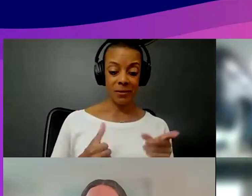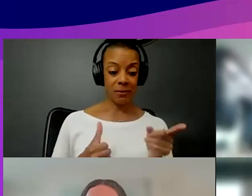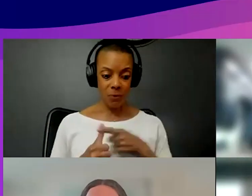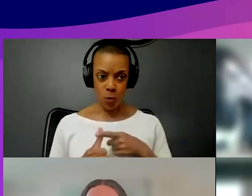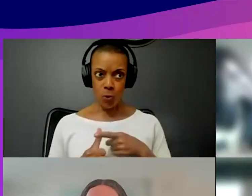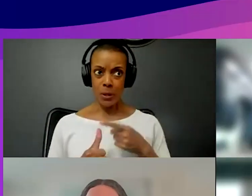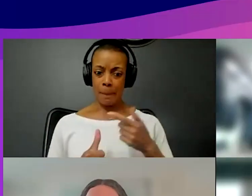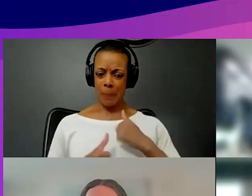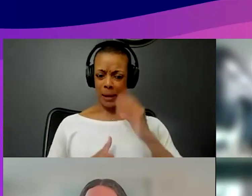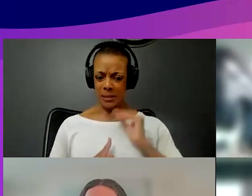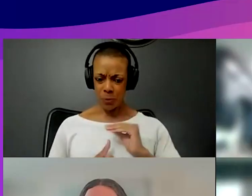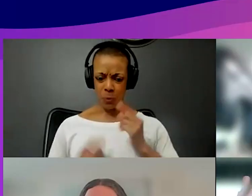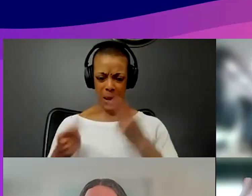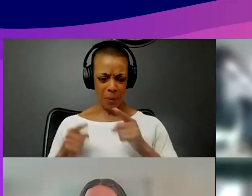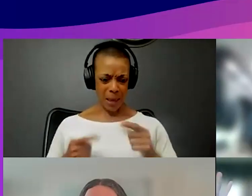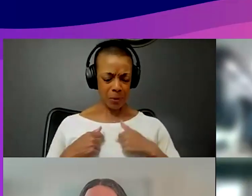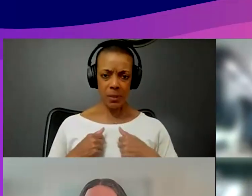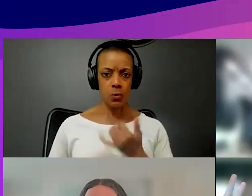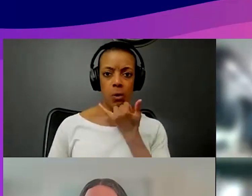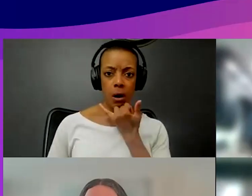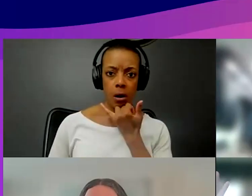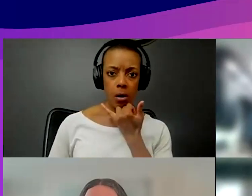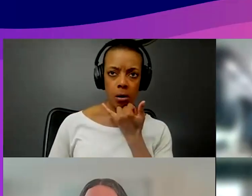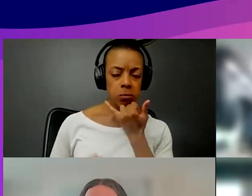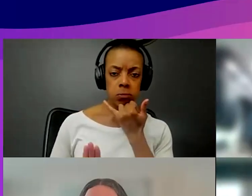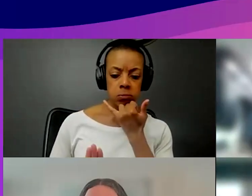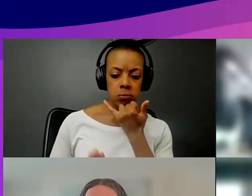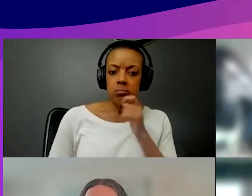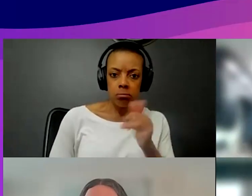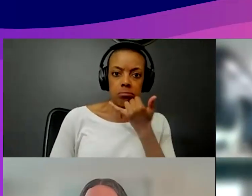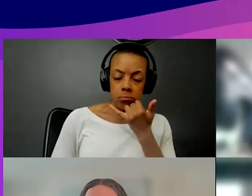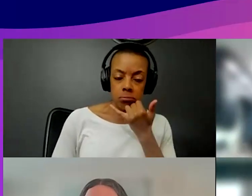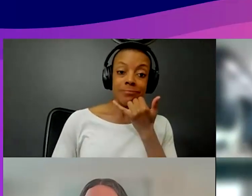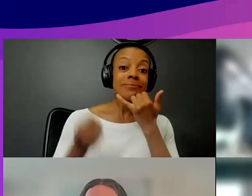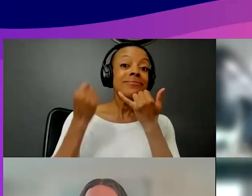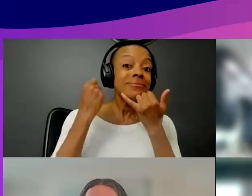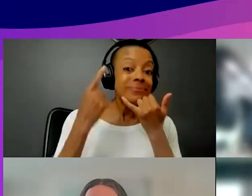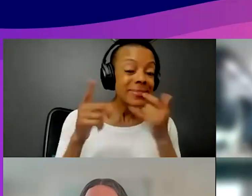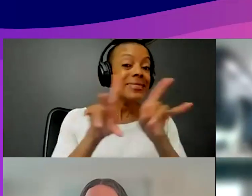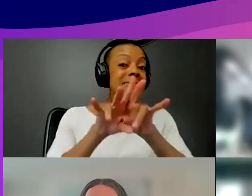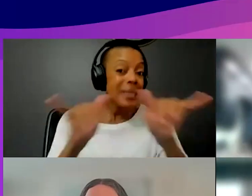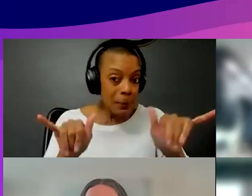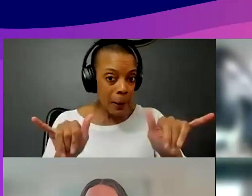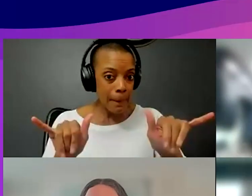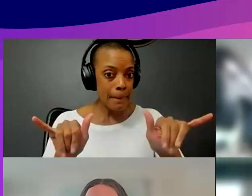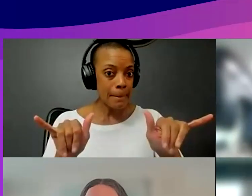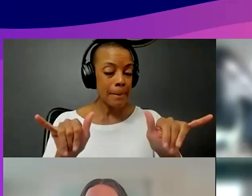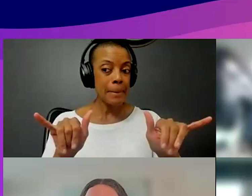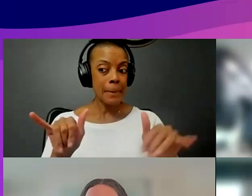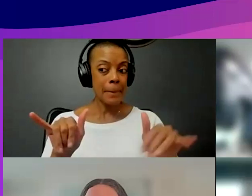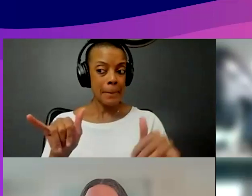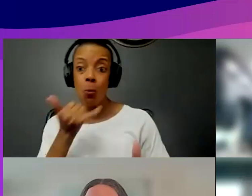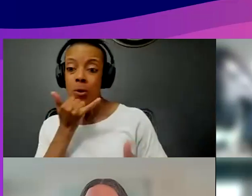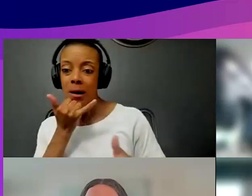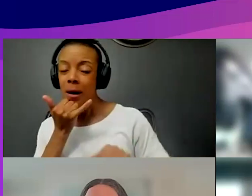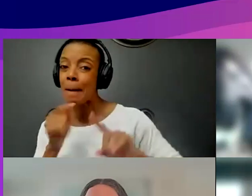not right. But on the other hand, they're also able to kind of hold space for that reality that, like, it's wrong, but I